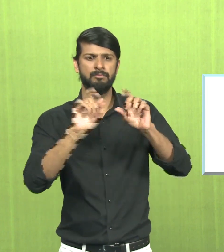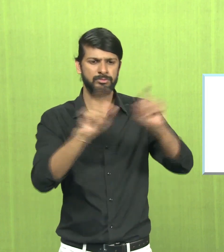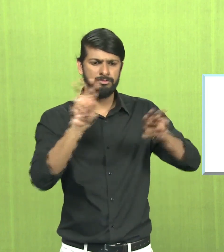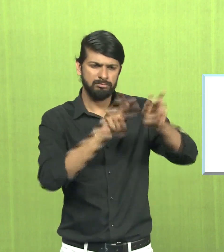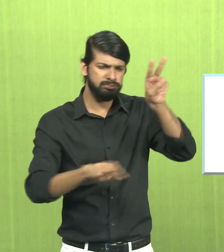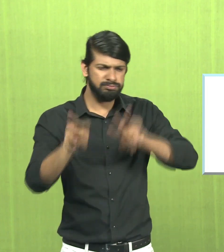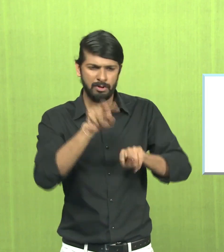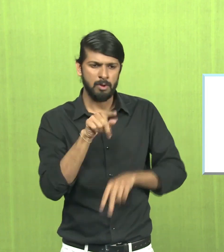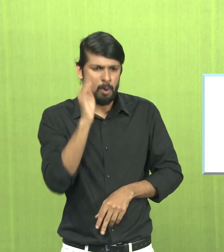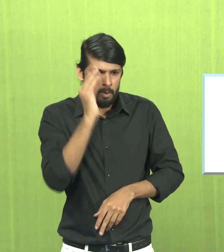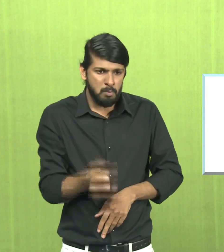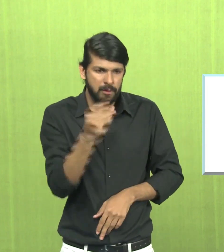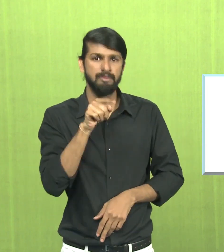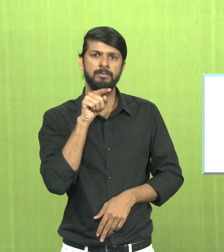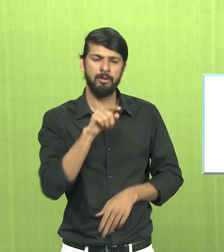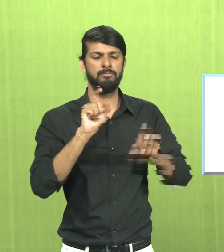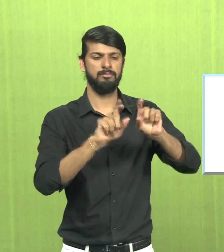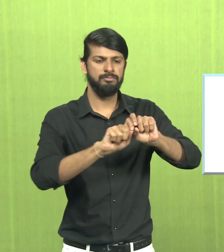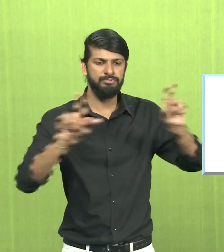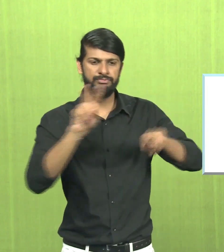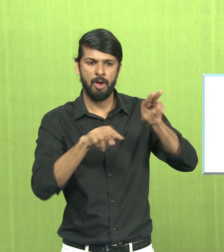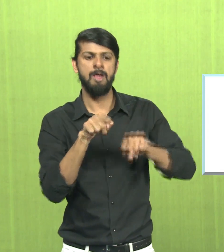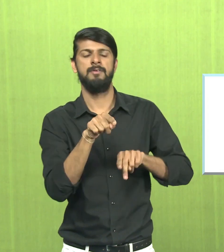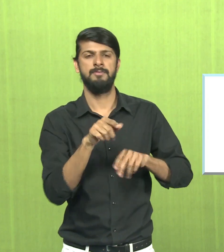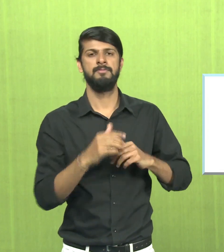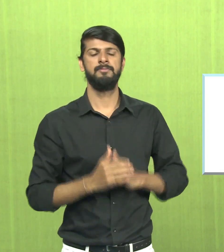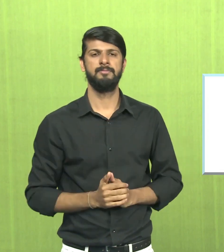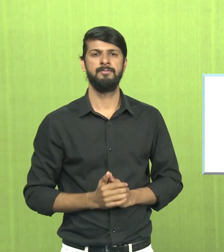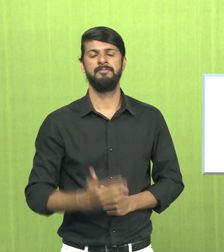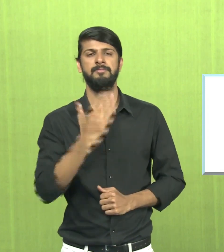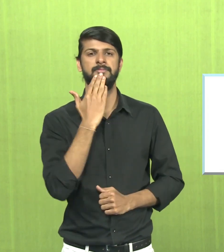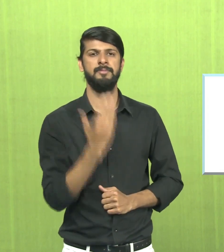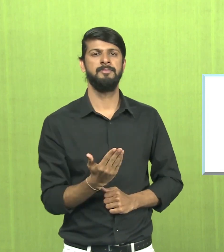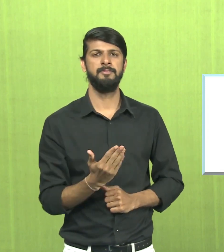website www.nios.ac.in. Thank you.